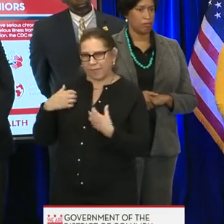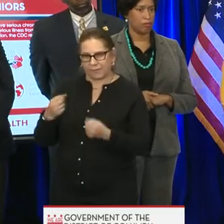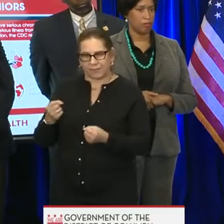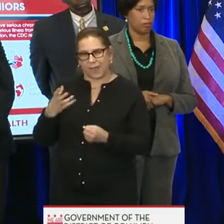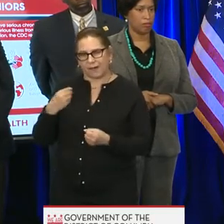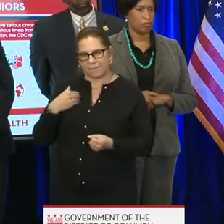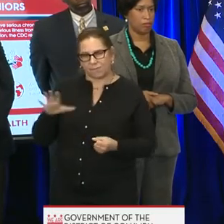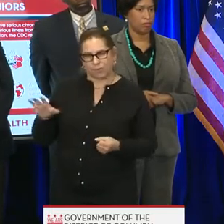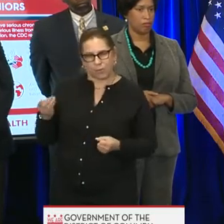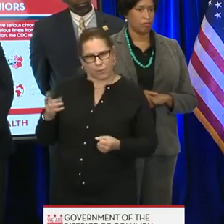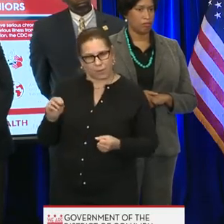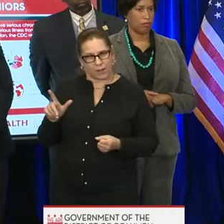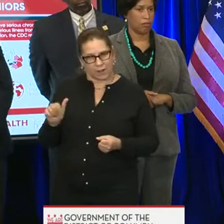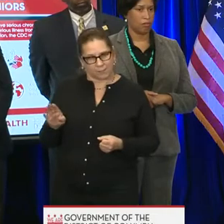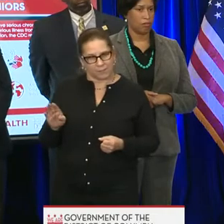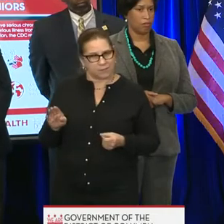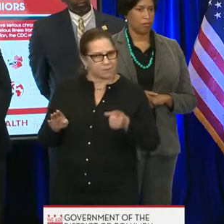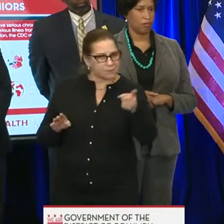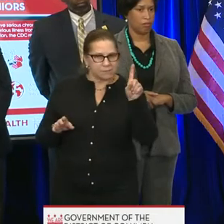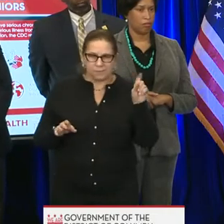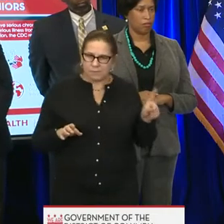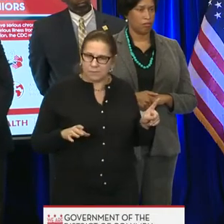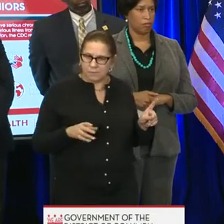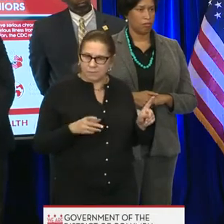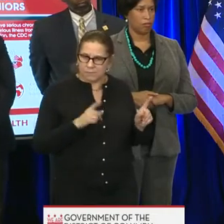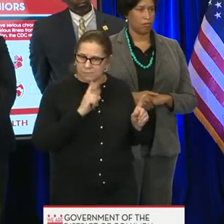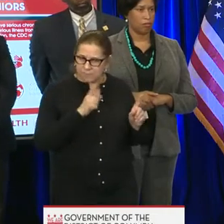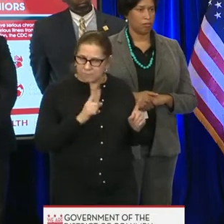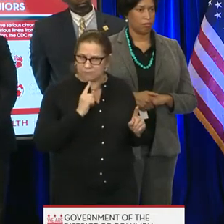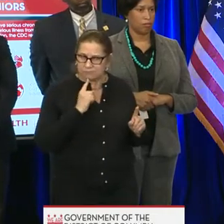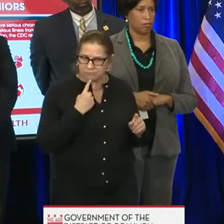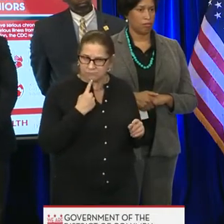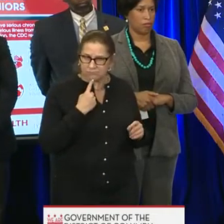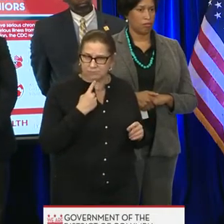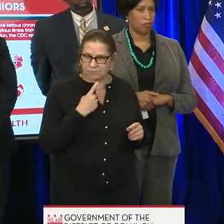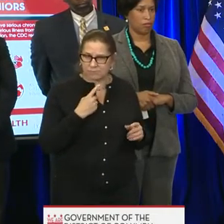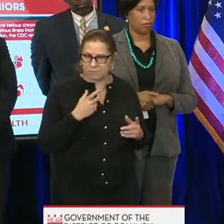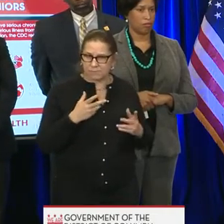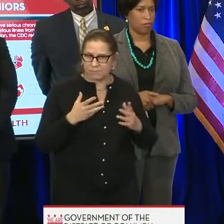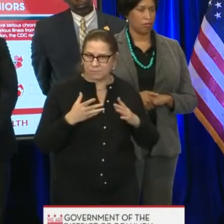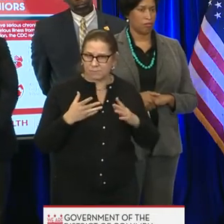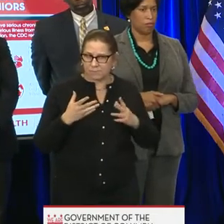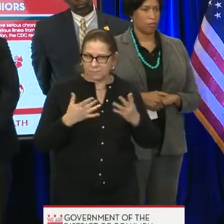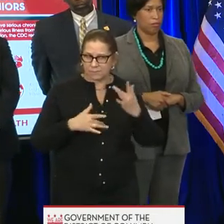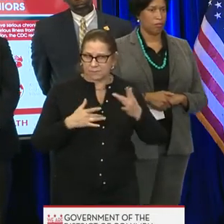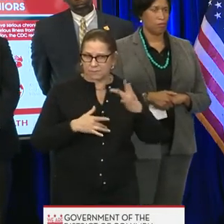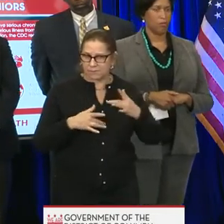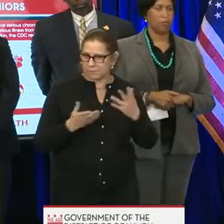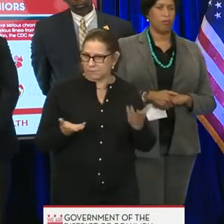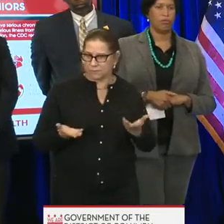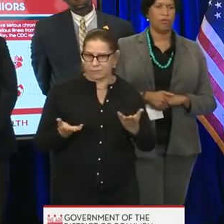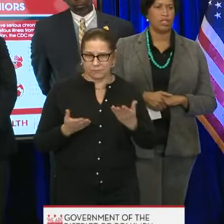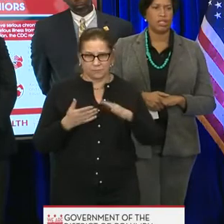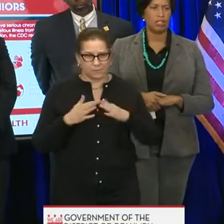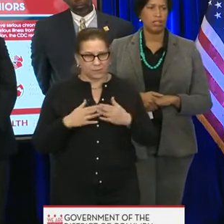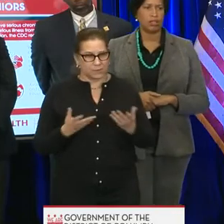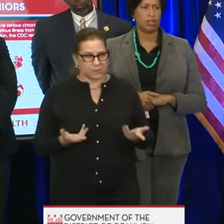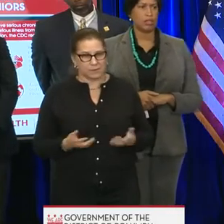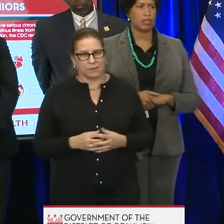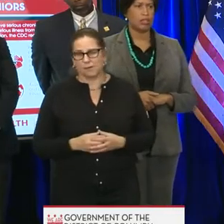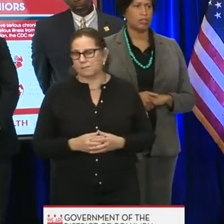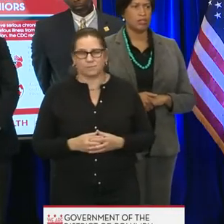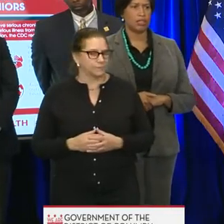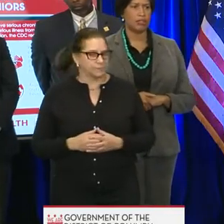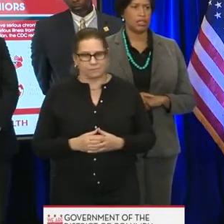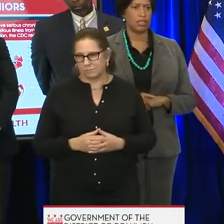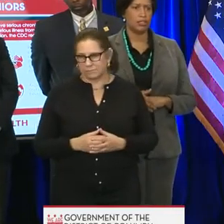what point does that change, though? Does that change when we have significant community transmission? Or? We do not intend to revisit our guidelines at this